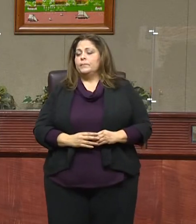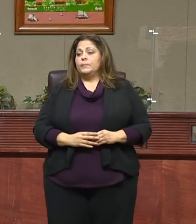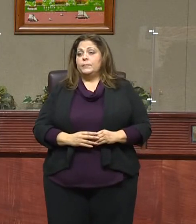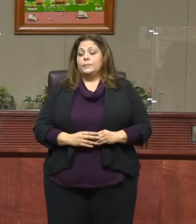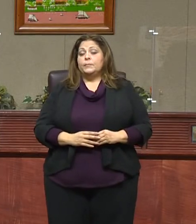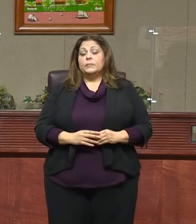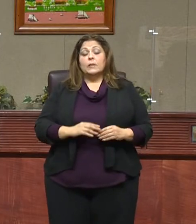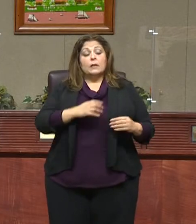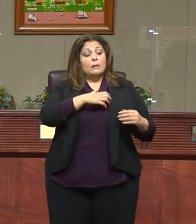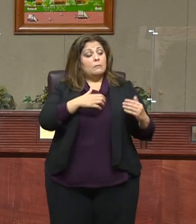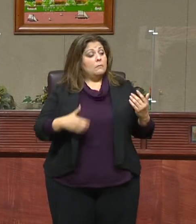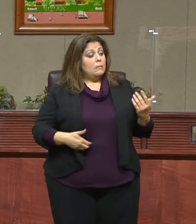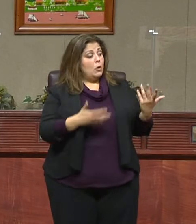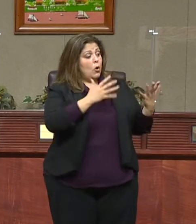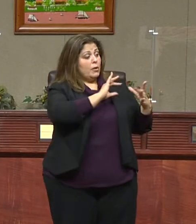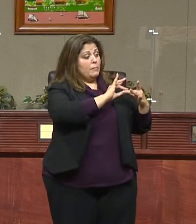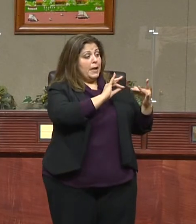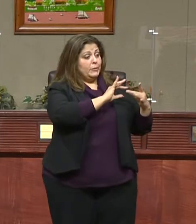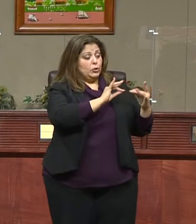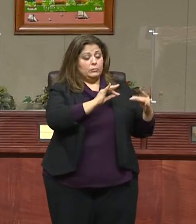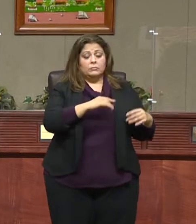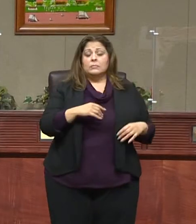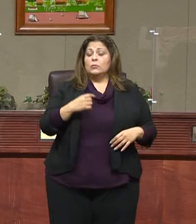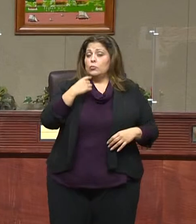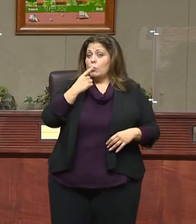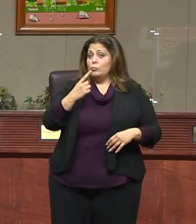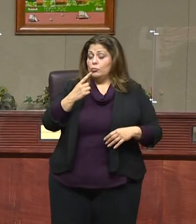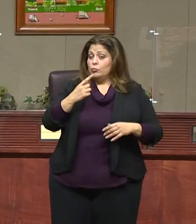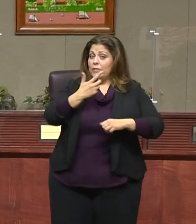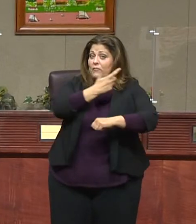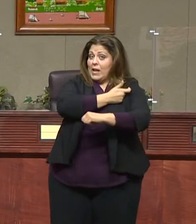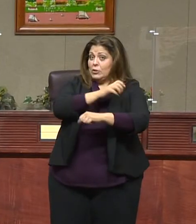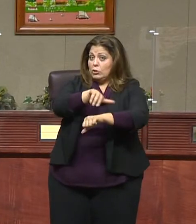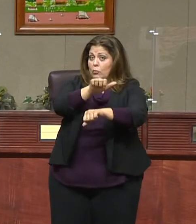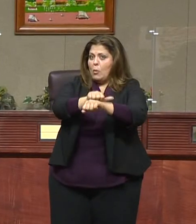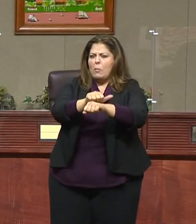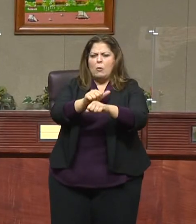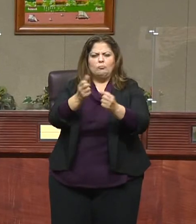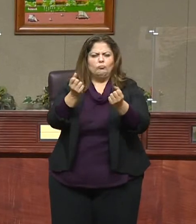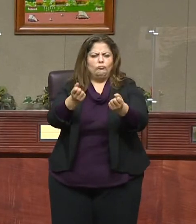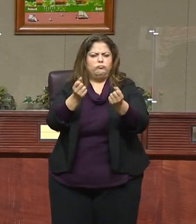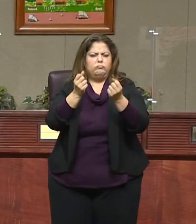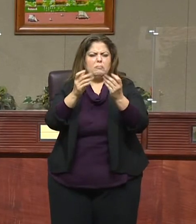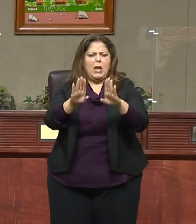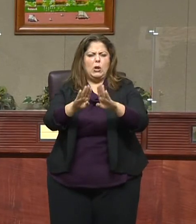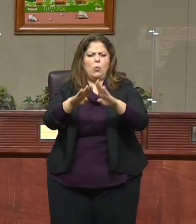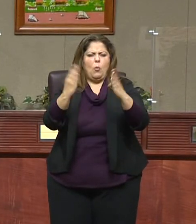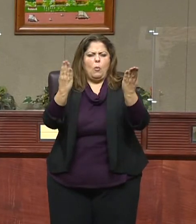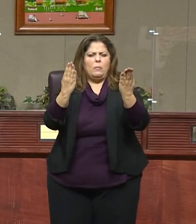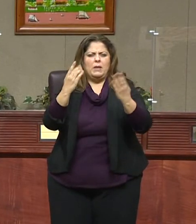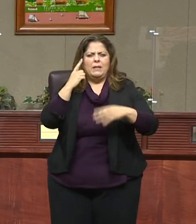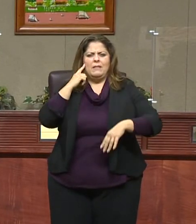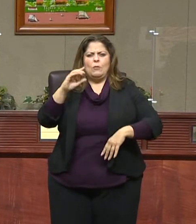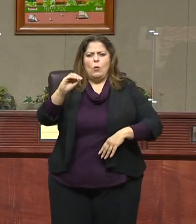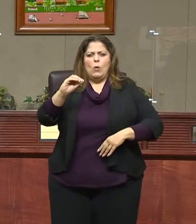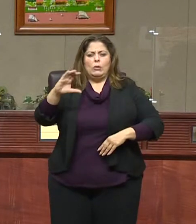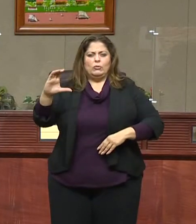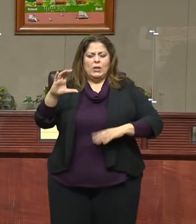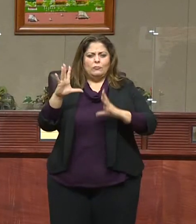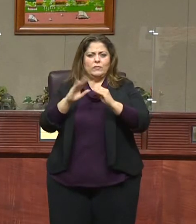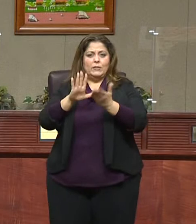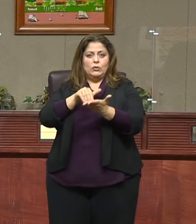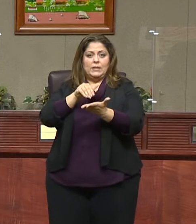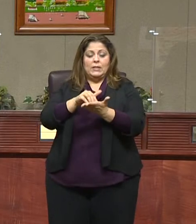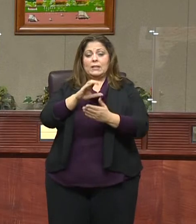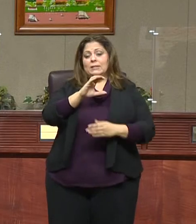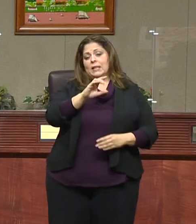As Mayor mentioned, we've got plenty of appointments available this week at our Orange County Convention Center vaccination site. You can visit CDR Health